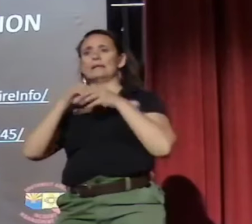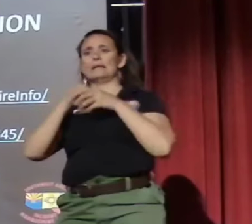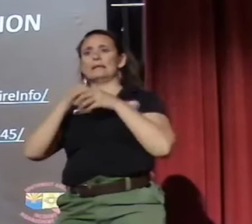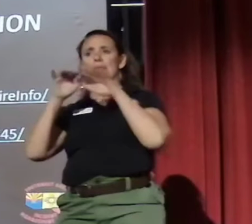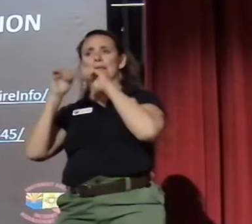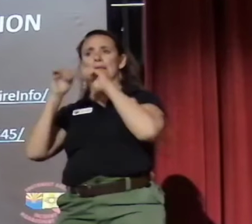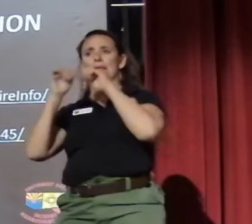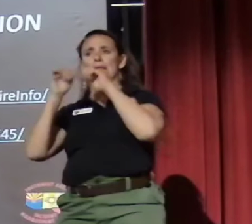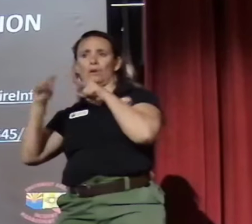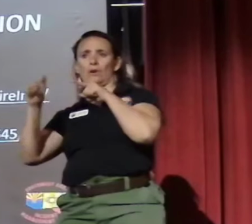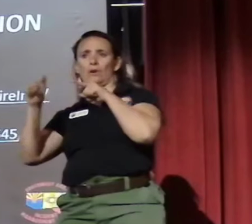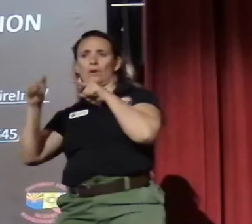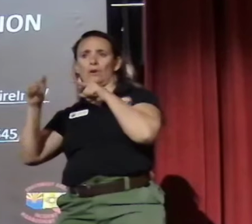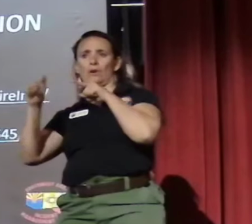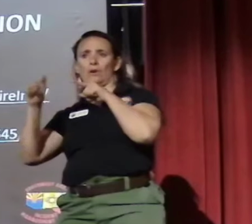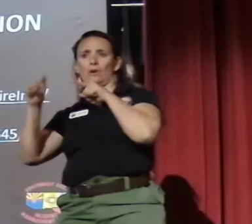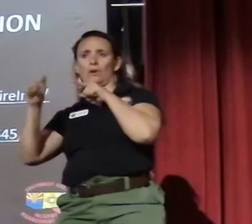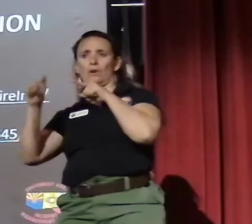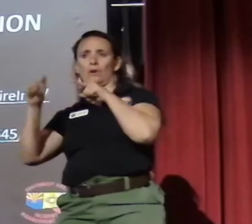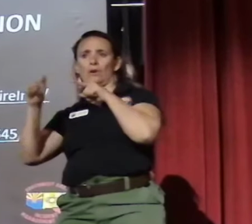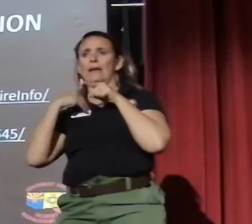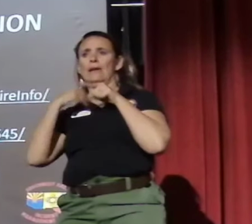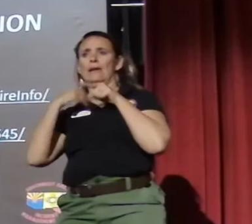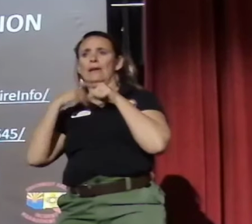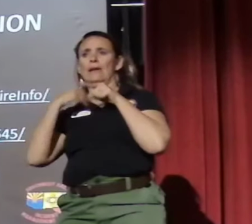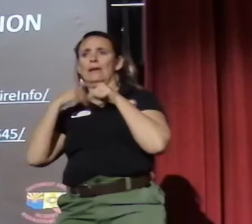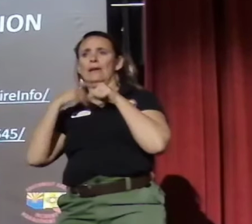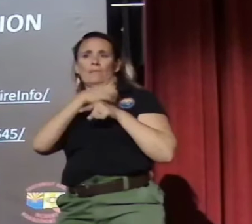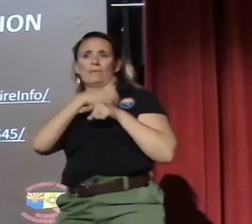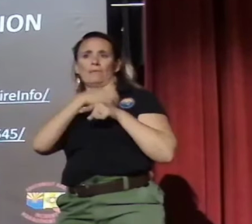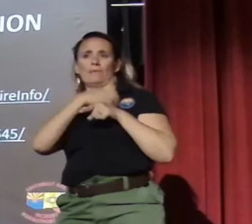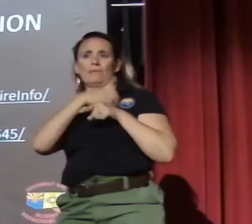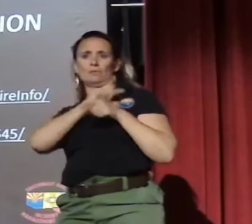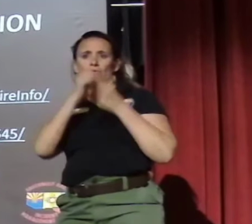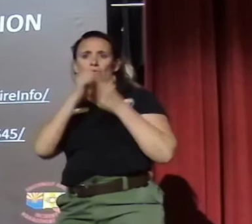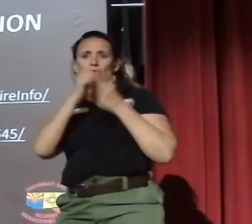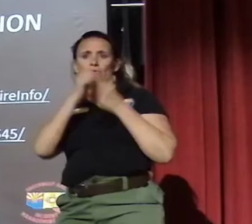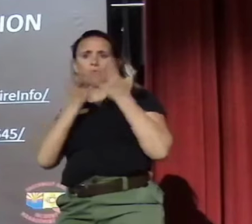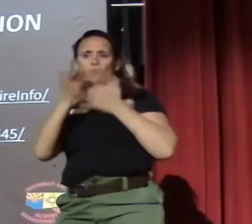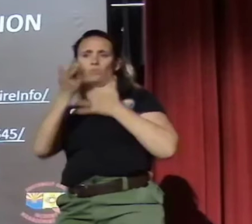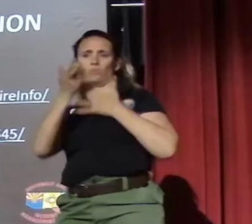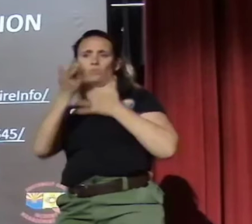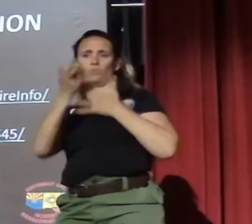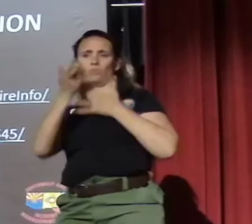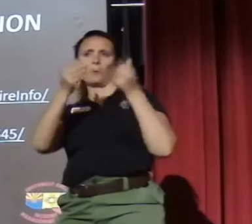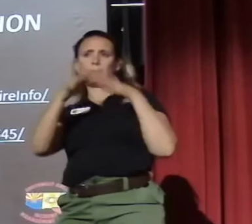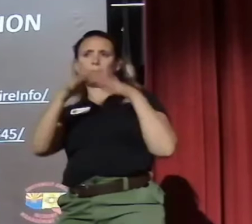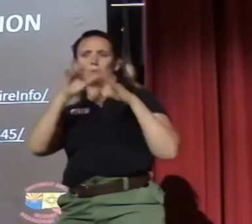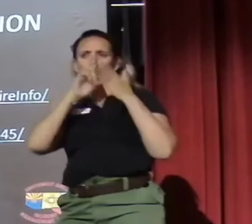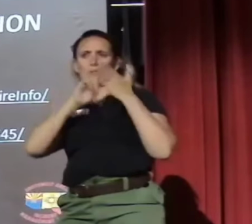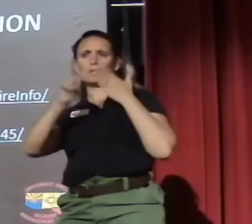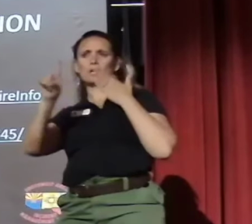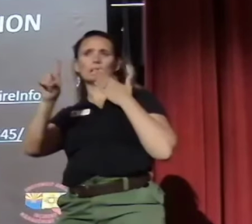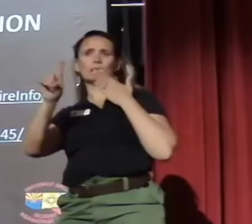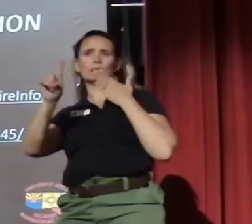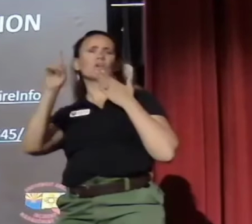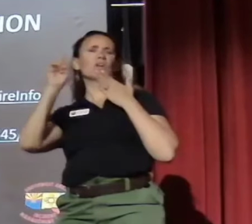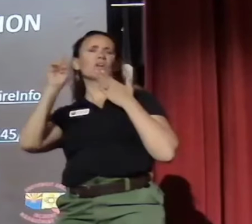can call to have have law enforcement drive around their property and check on their property?